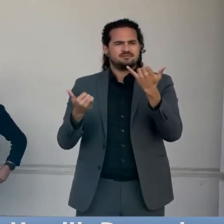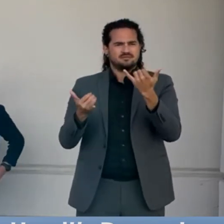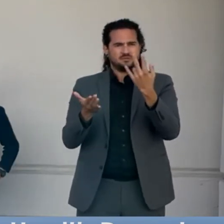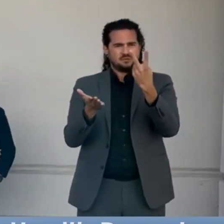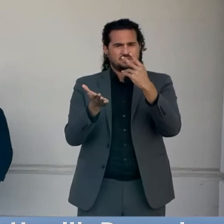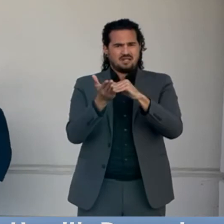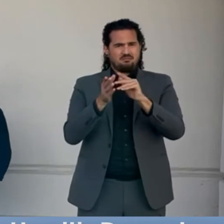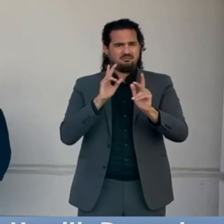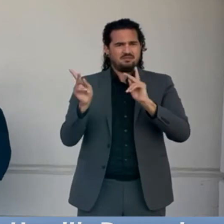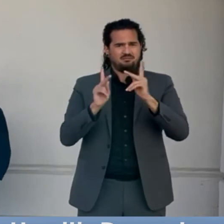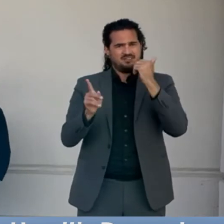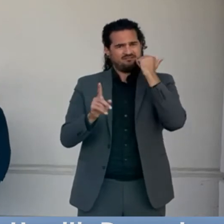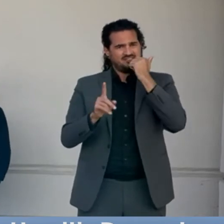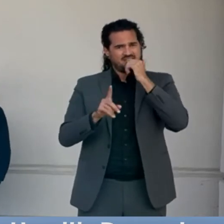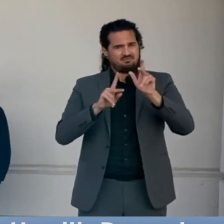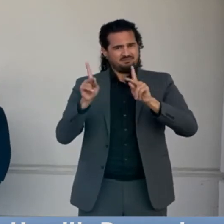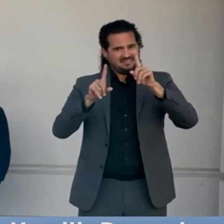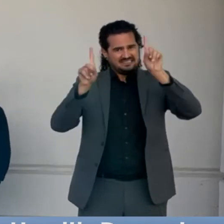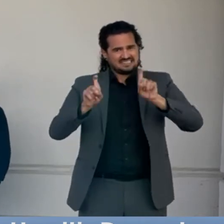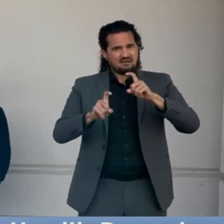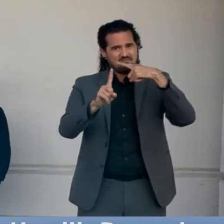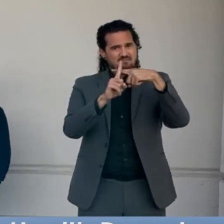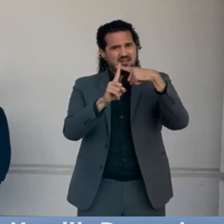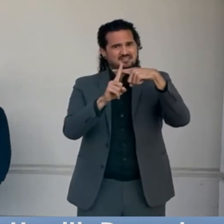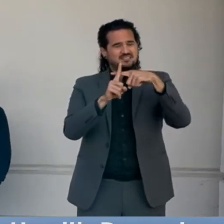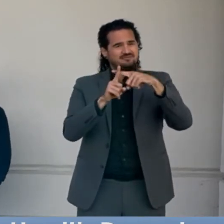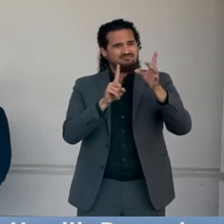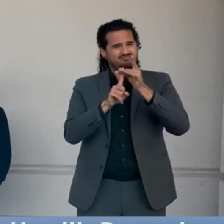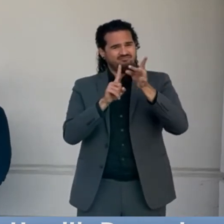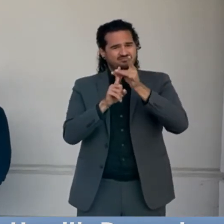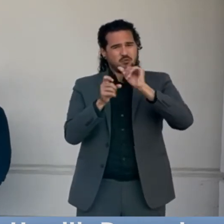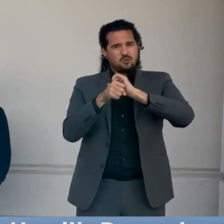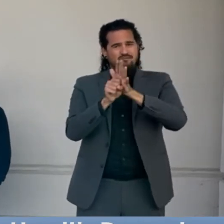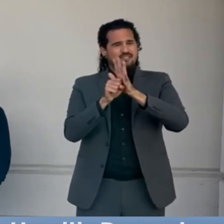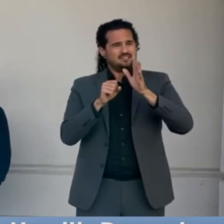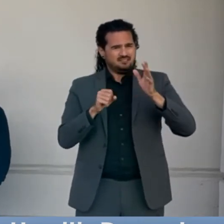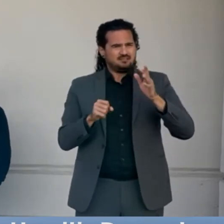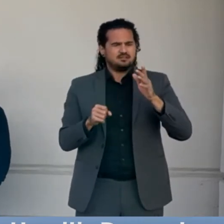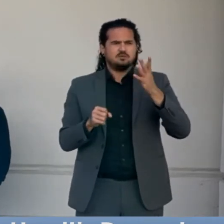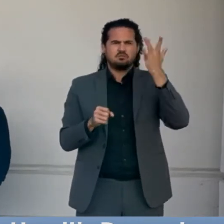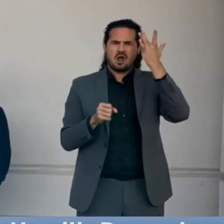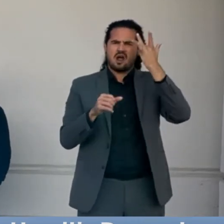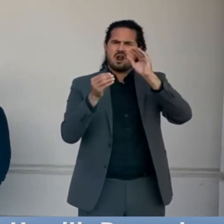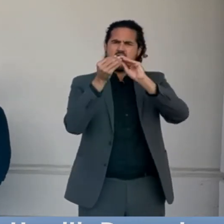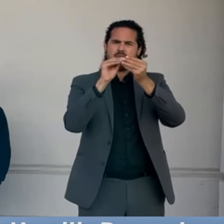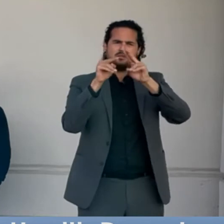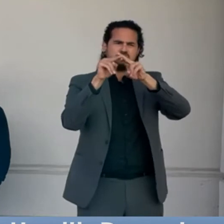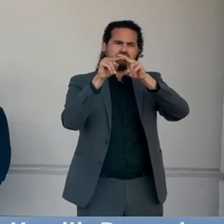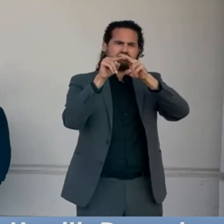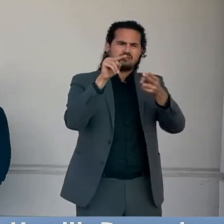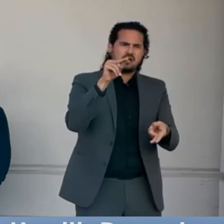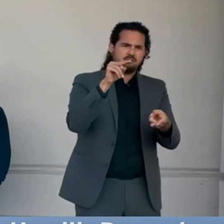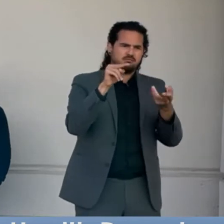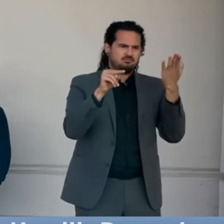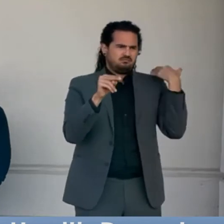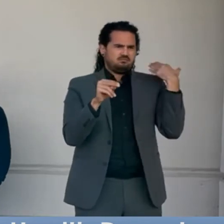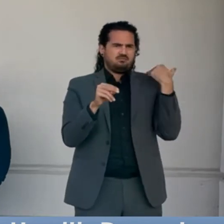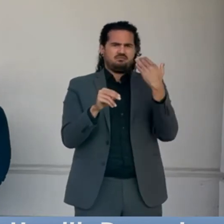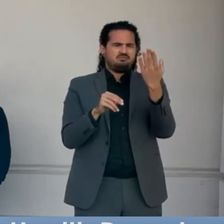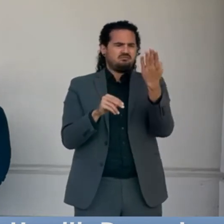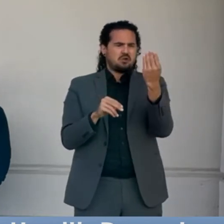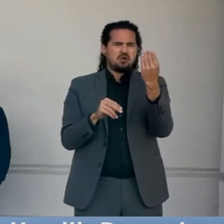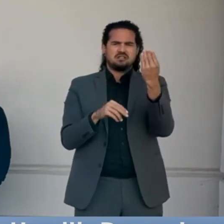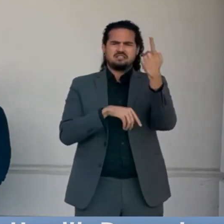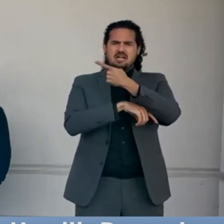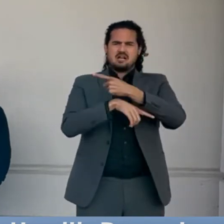county, some may be wondering why you're reducing the days for quarantine from 14 to 10. And does this also apply